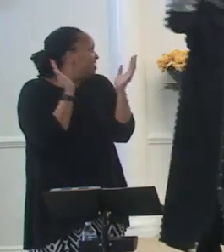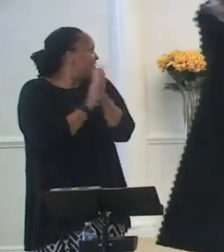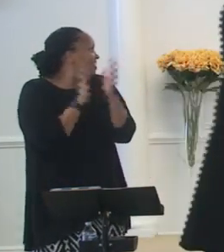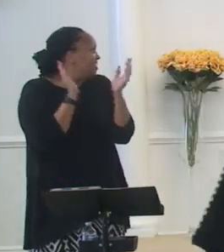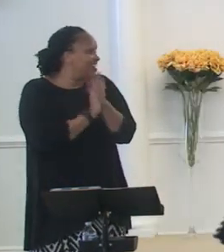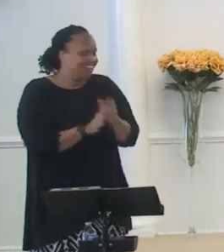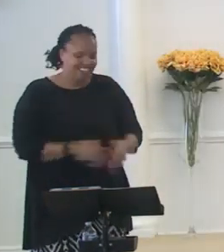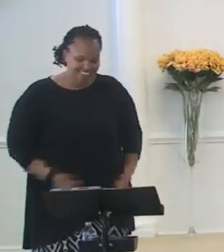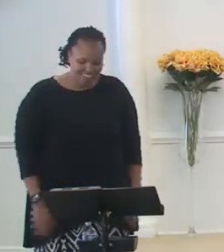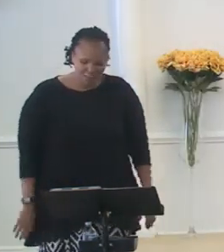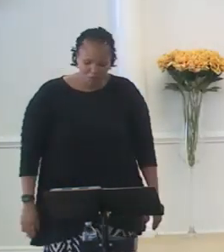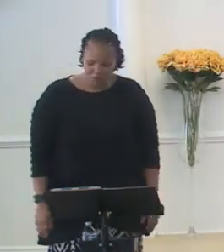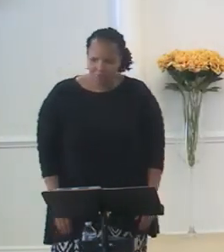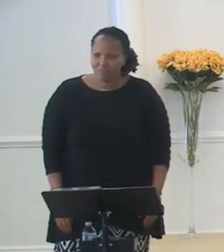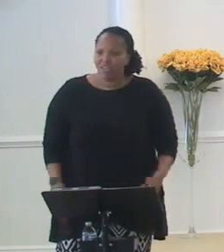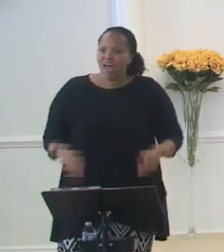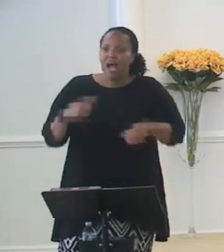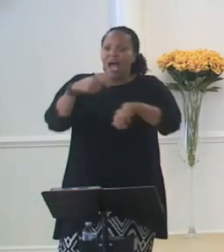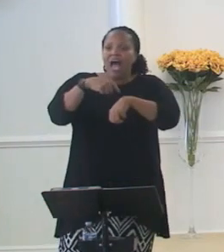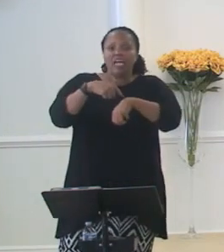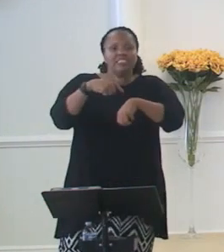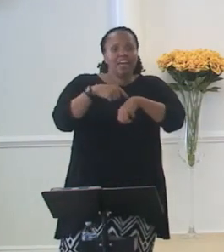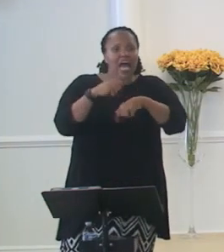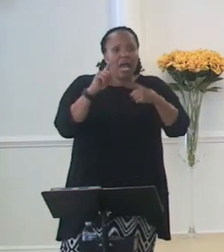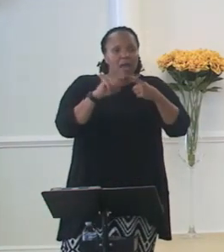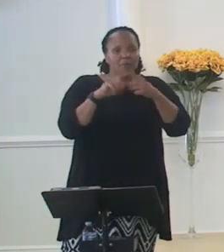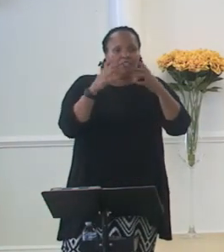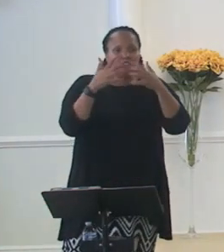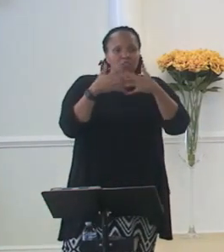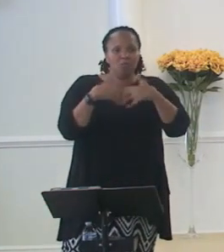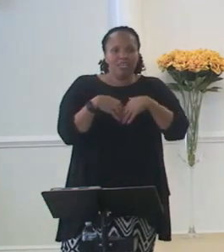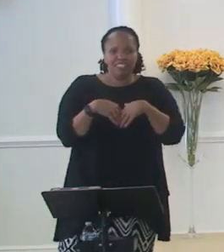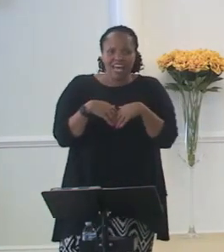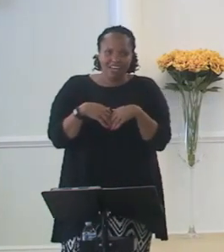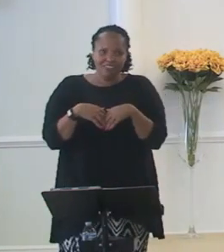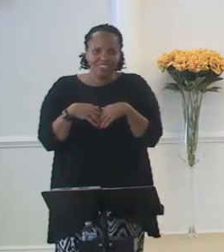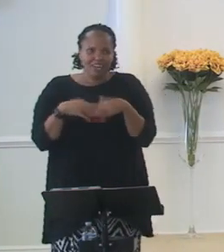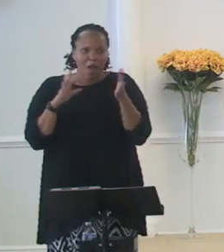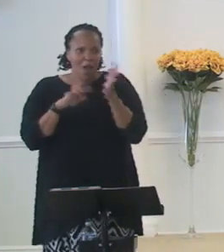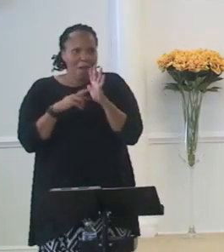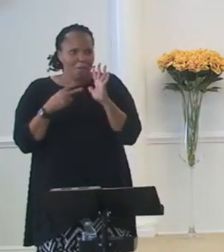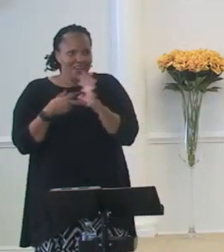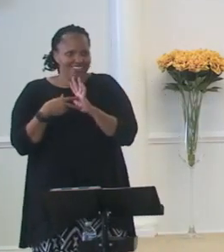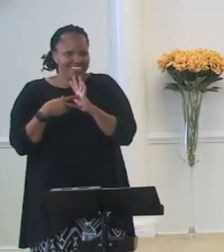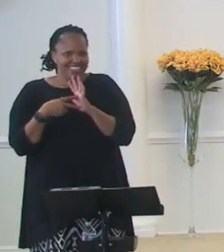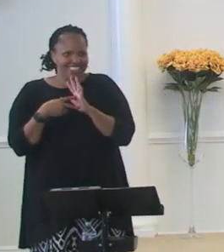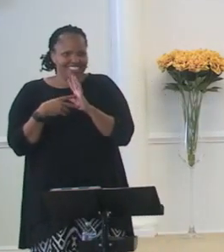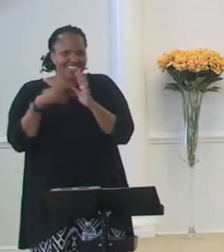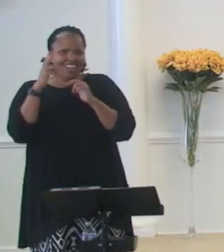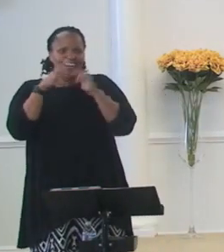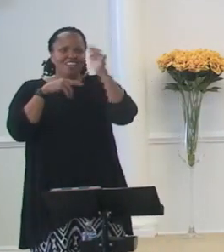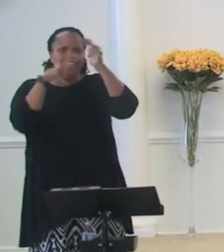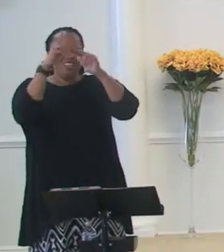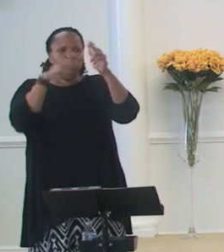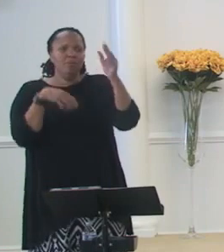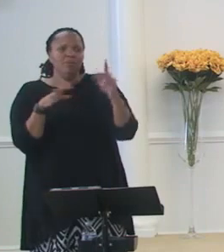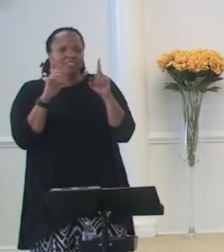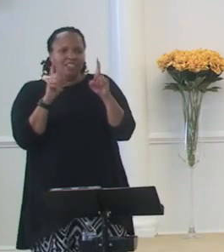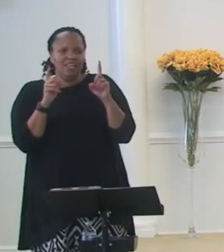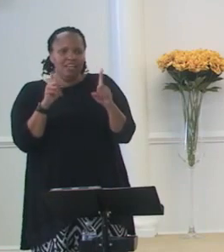A time to break down means there's a building that has to be